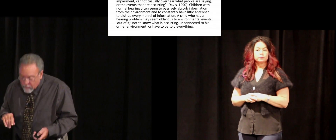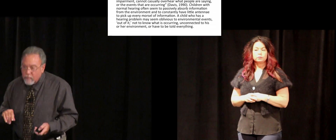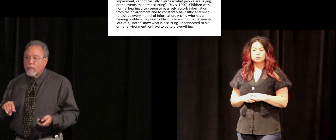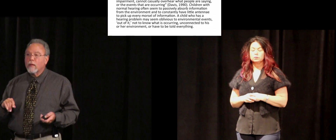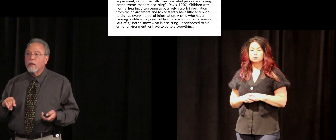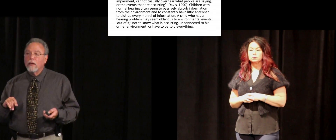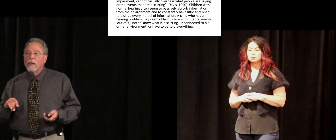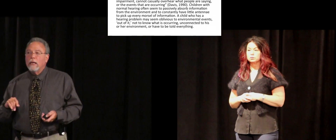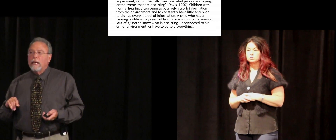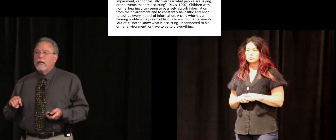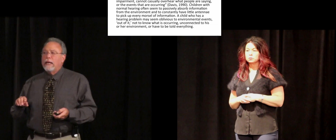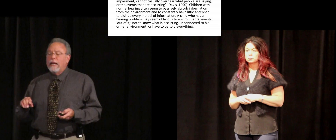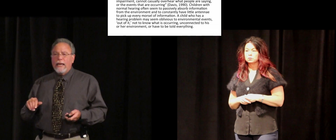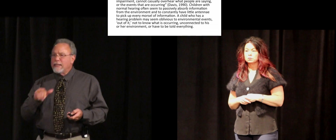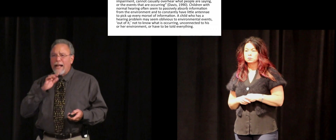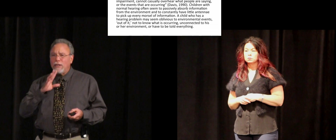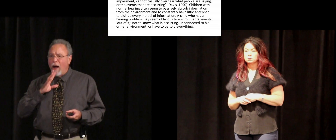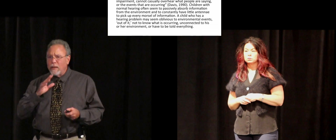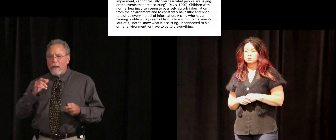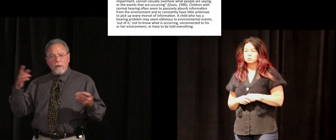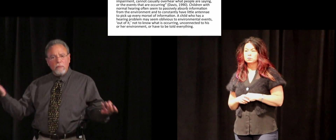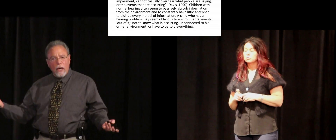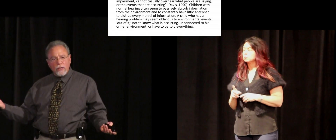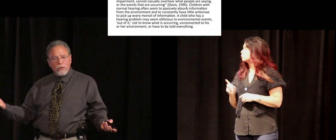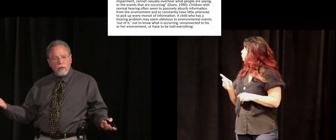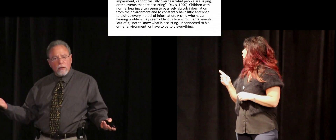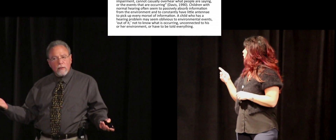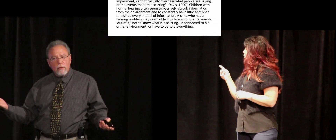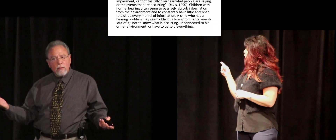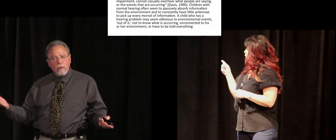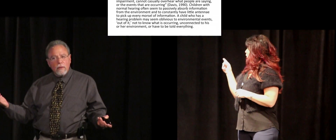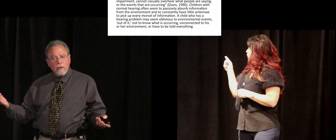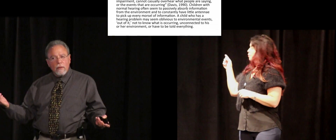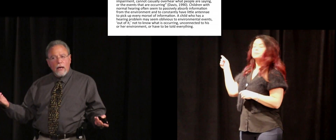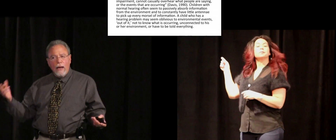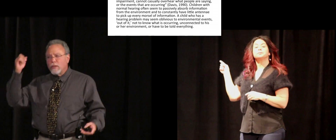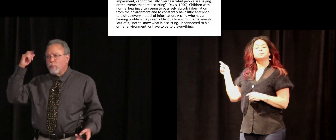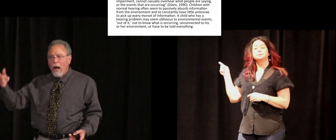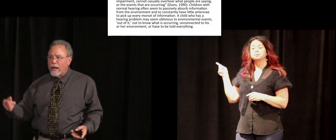They accept the child as they are, without judgment.